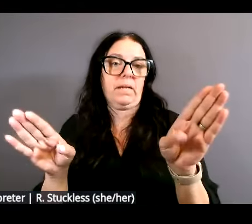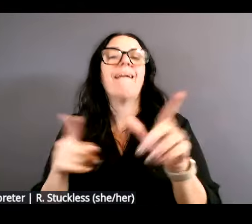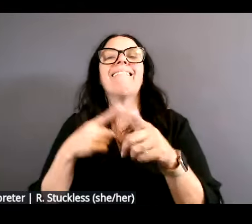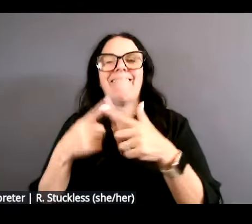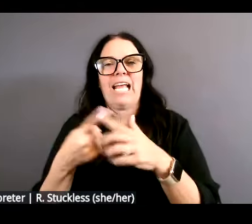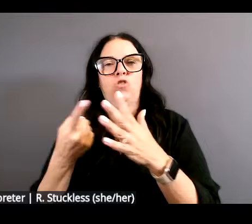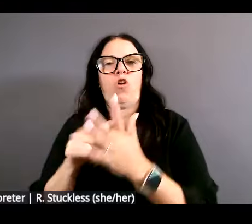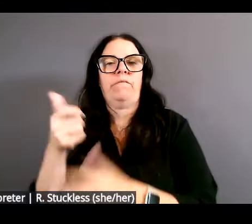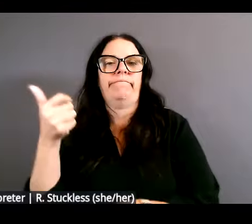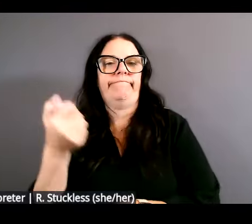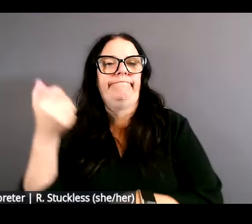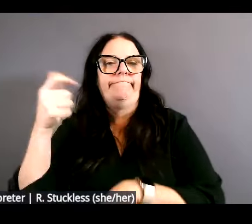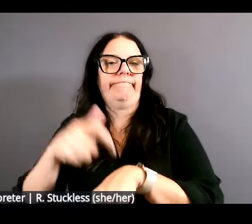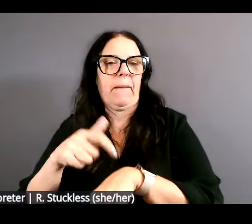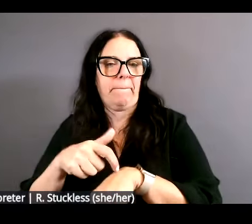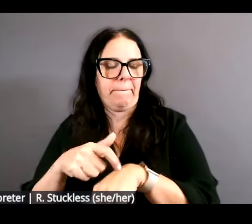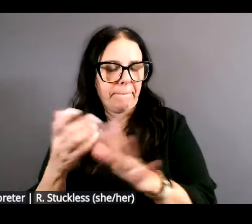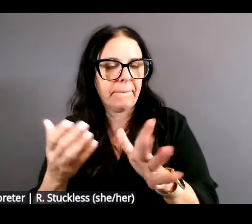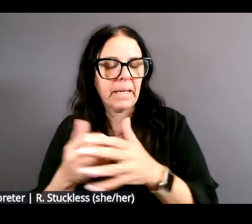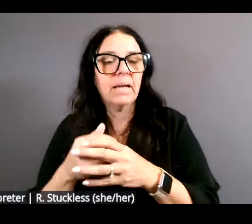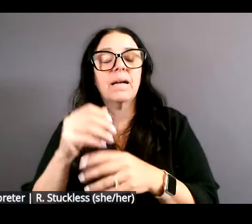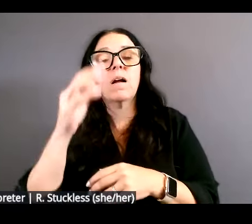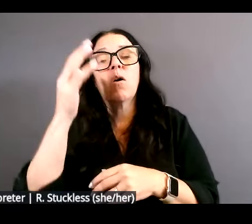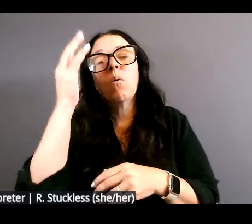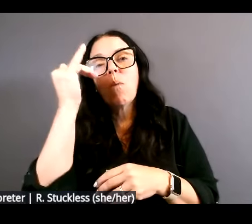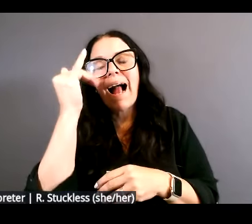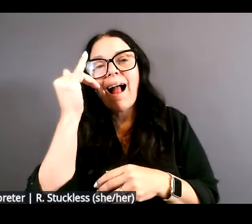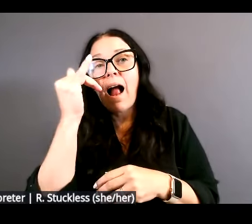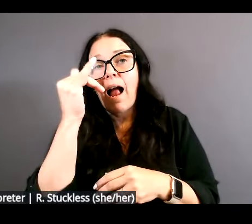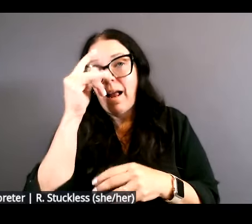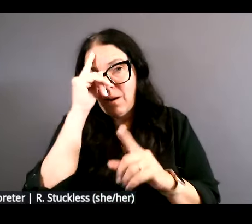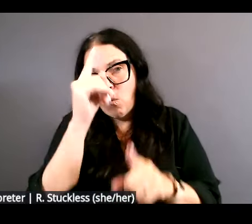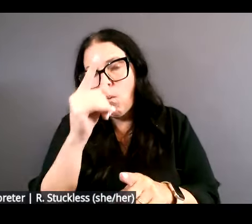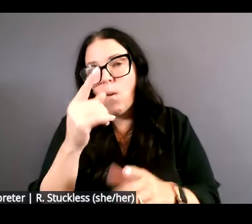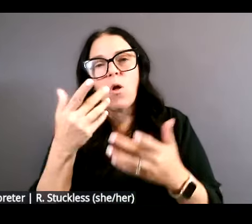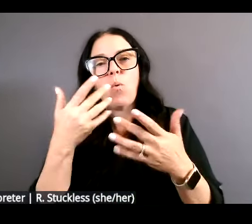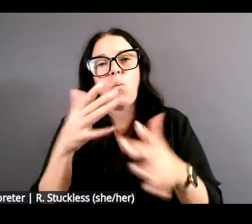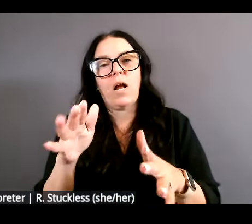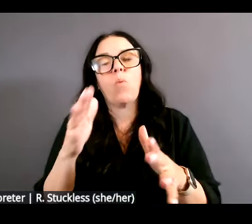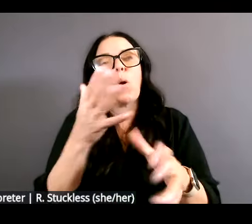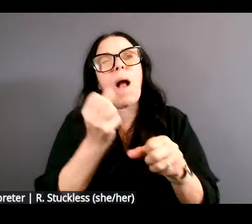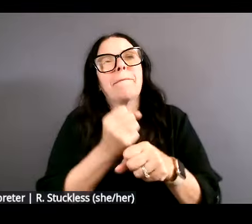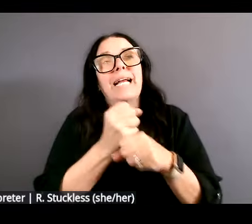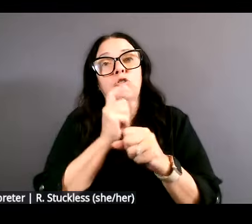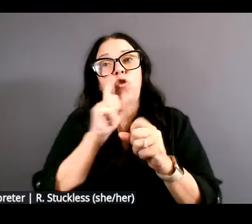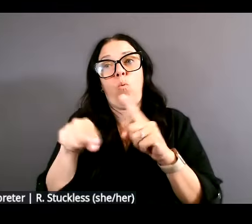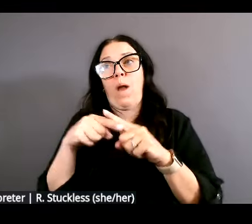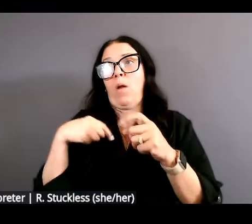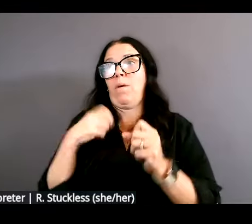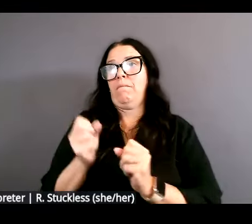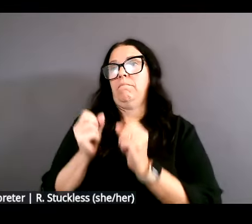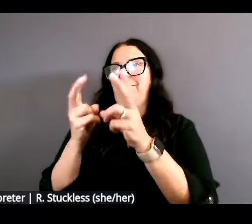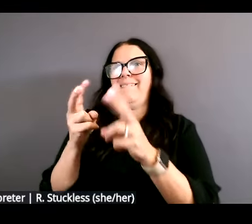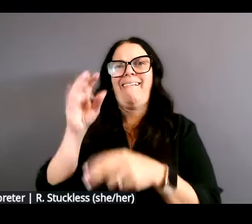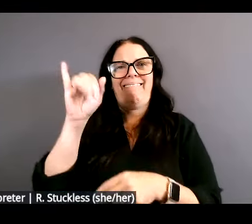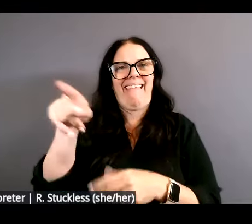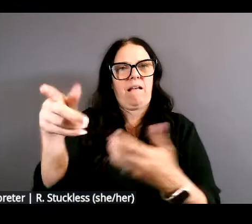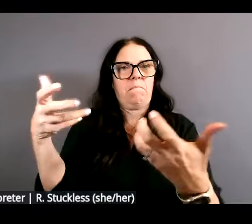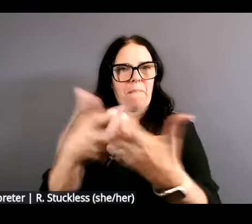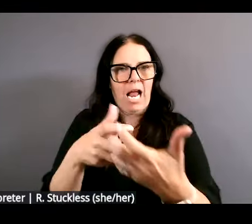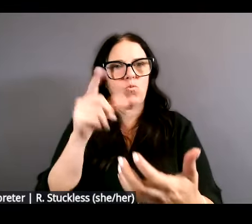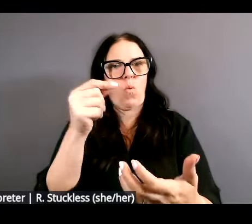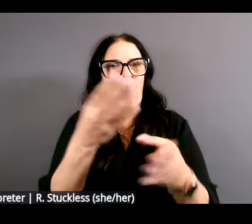The goal with that is so that way when we are putting it out to the public is seeing the version that is proposed to be circulated,